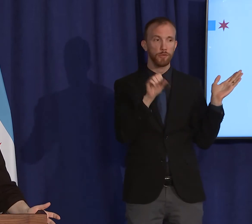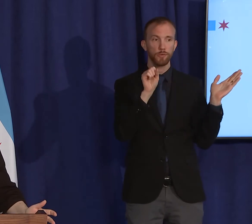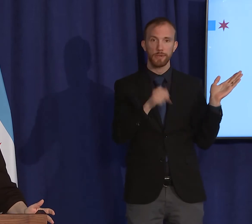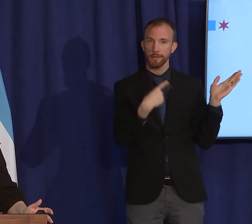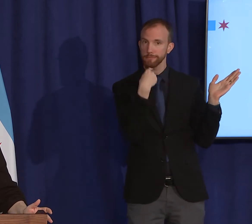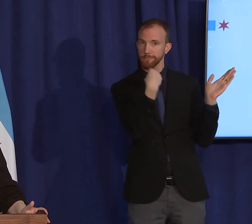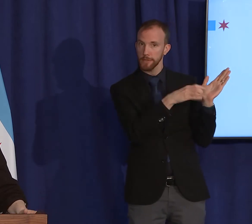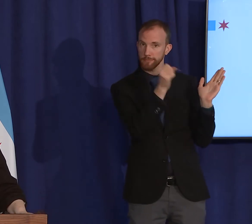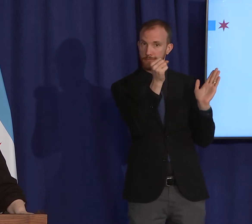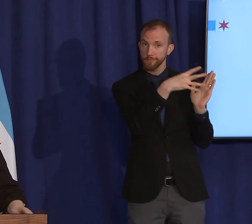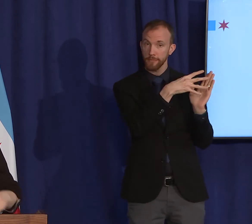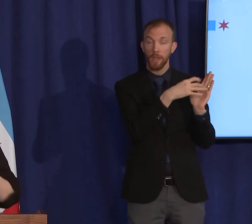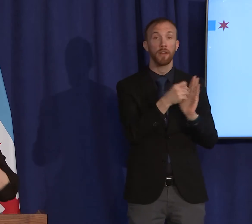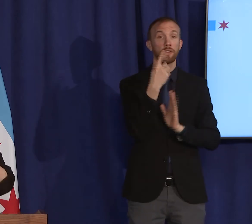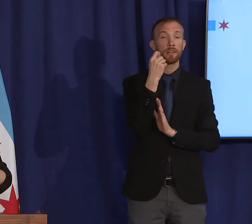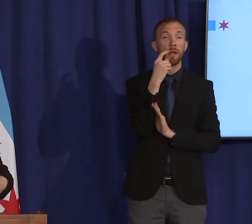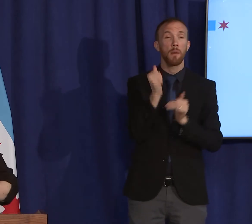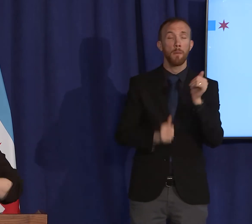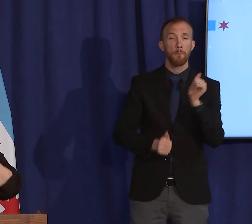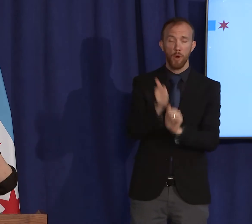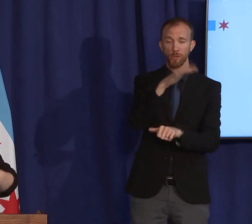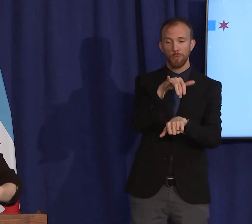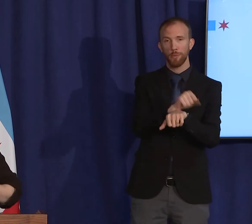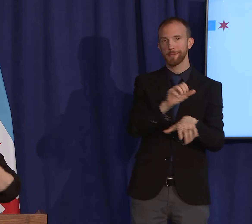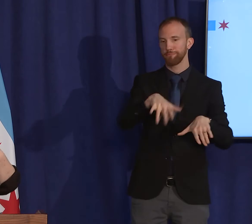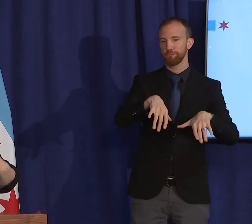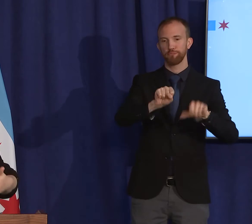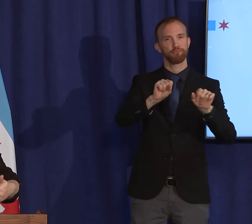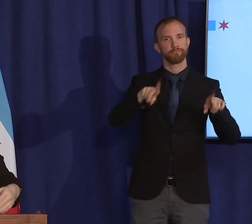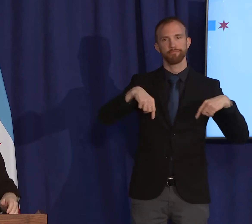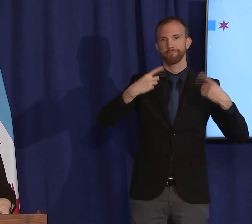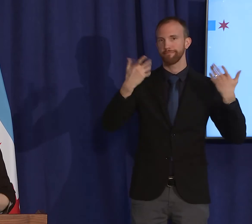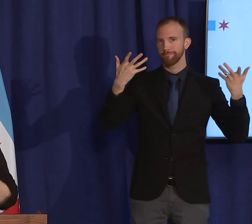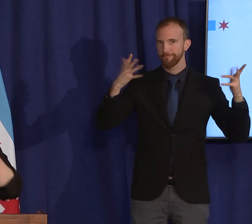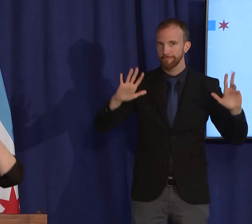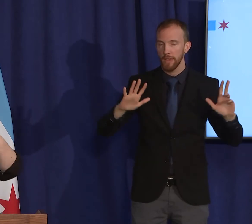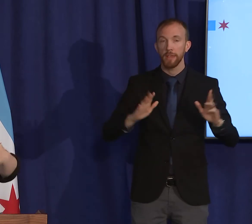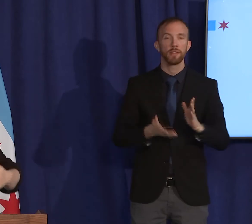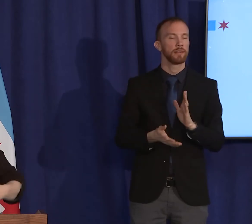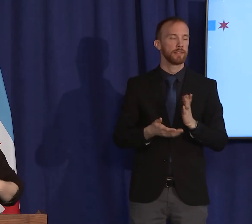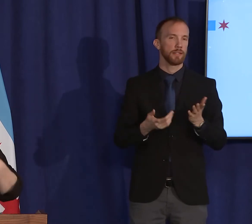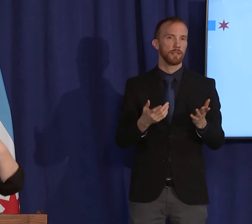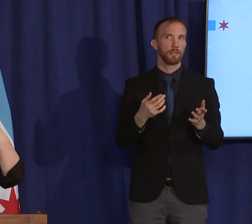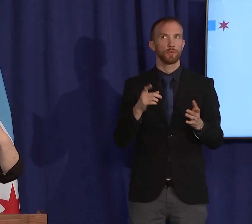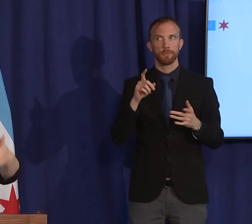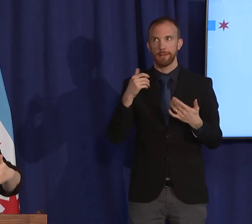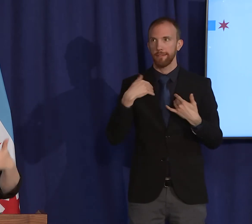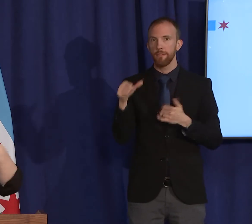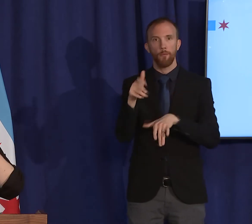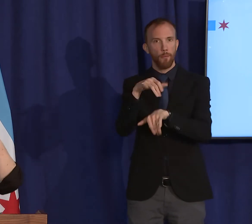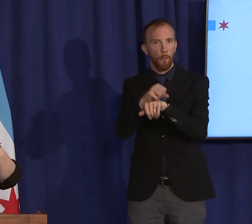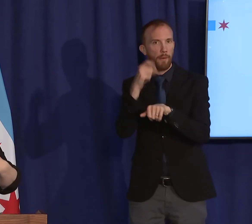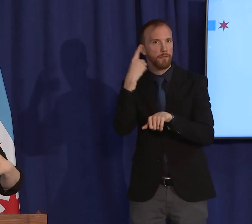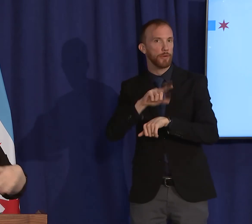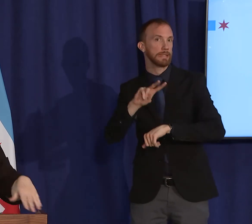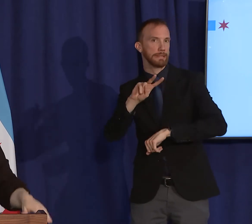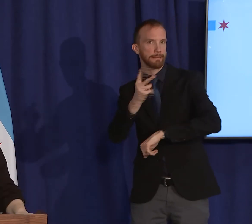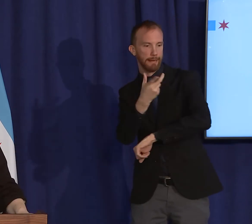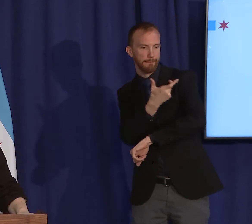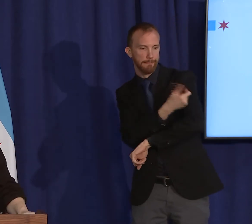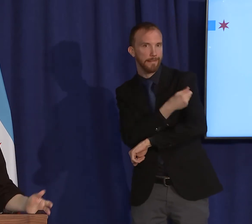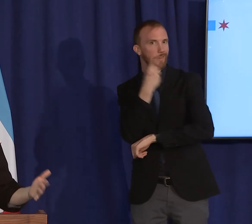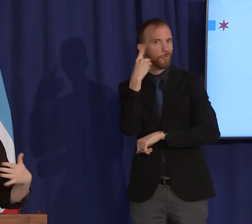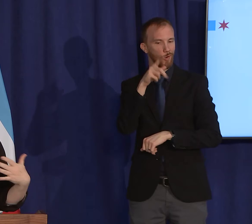Center are booked already, to be clear. We're going to need to be doing a lot of second doses related to Pfizer, but the appointments related to drive-through are